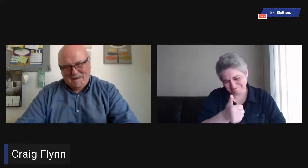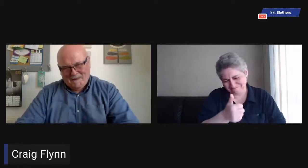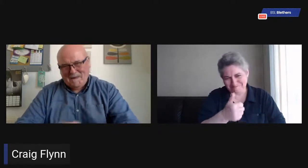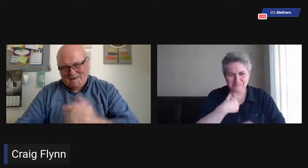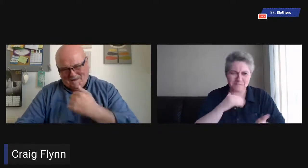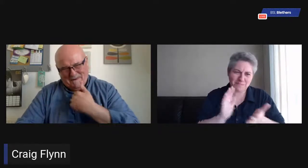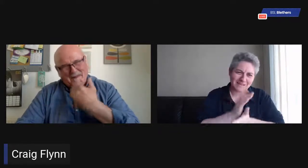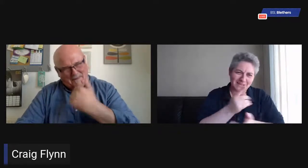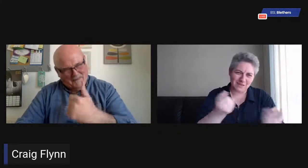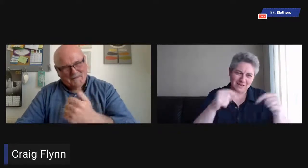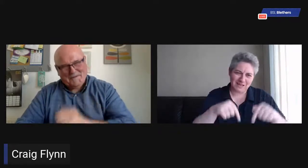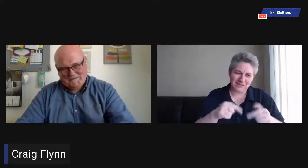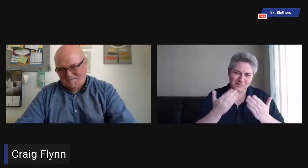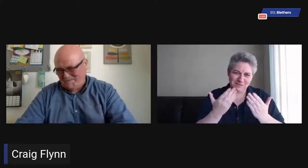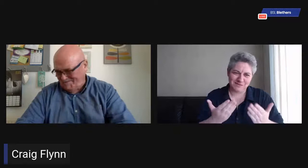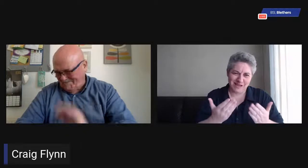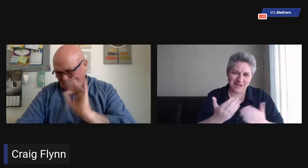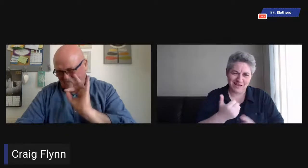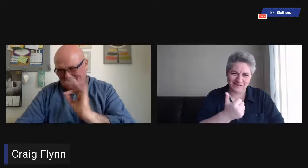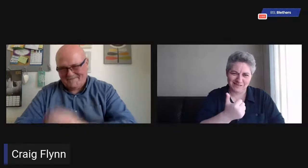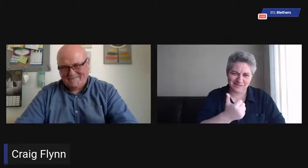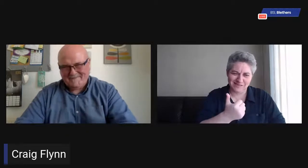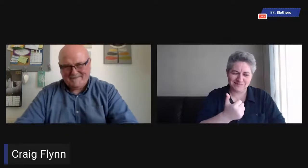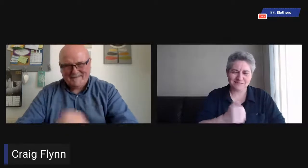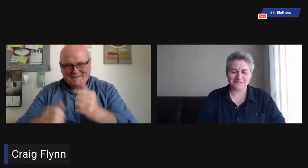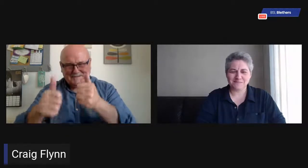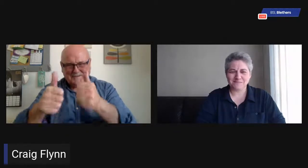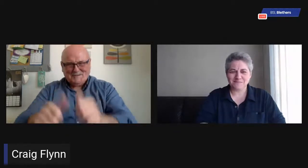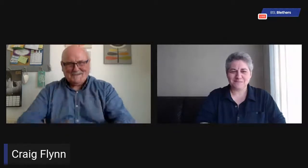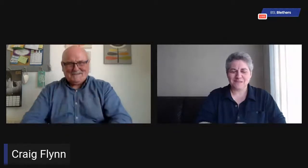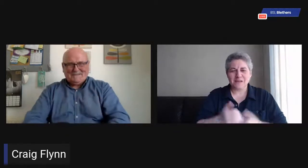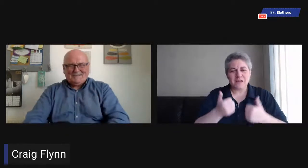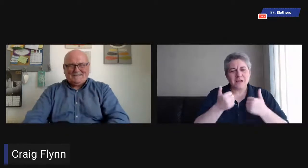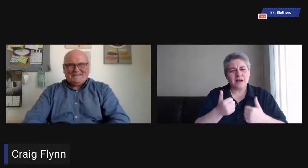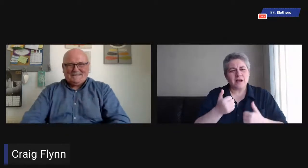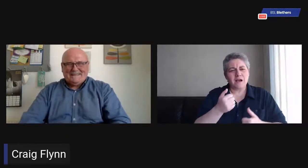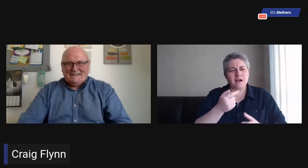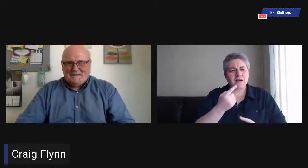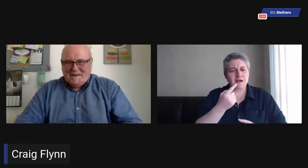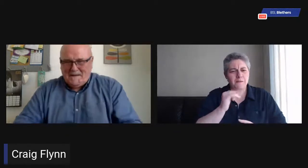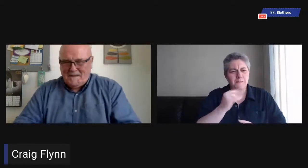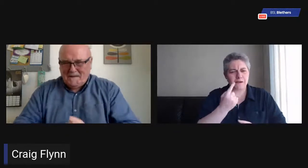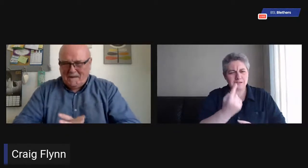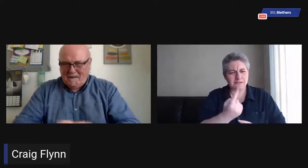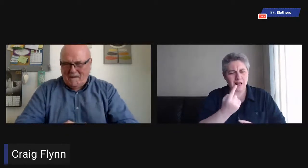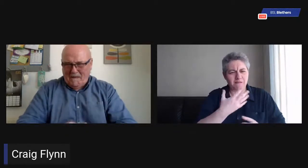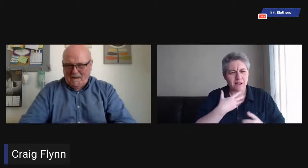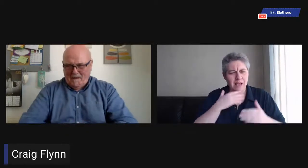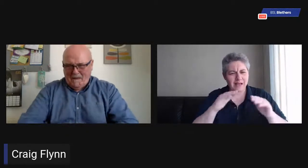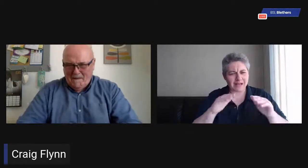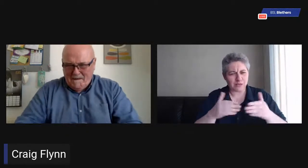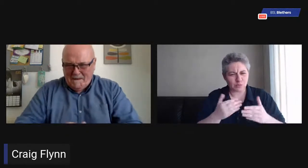It's lovely to meet you, Craig. Likewise, Avro, and thank you for coming here today. You're welcome.